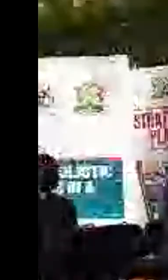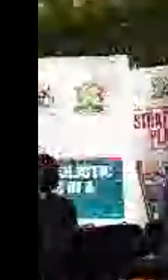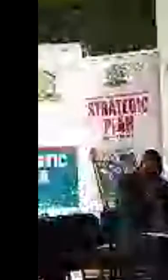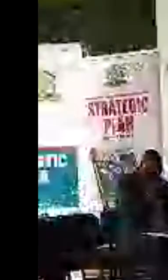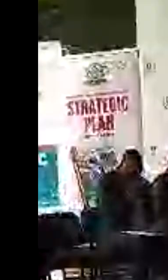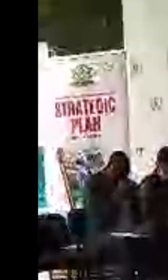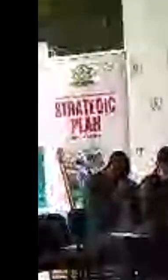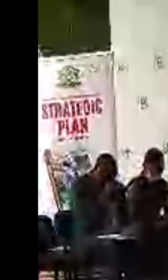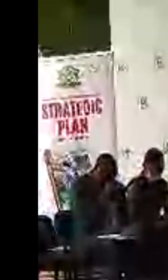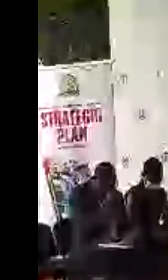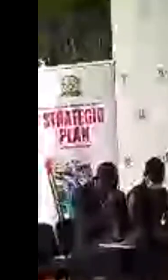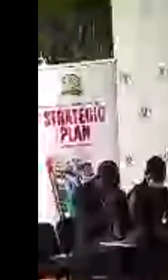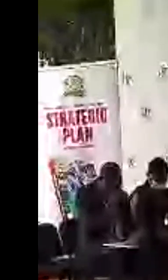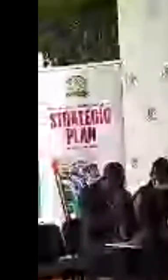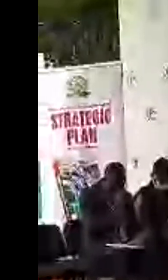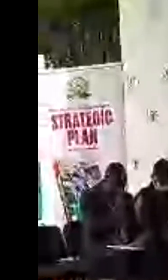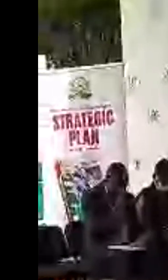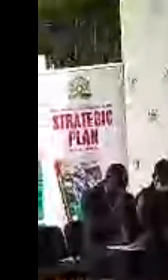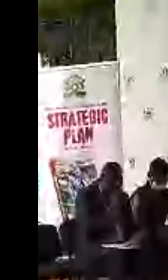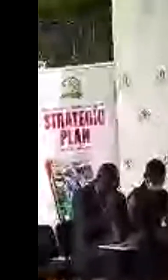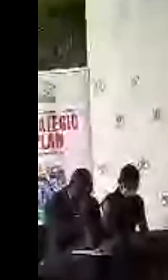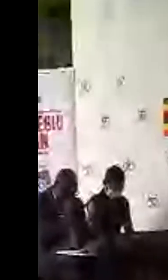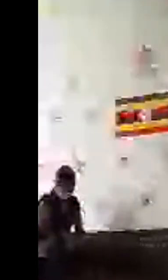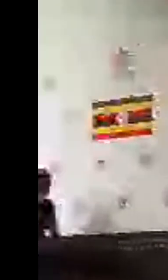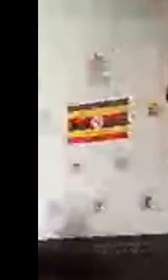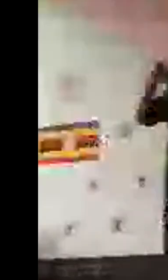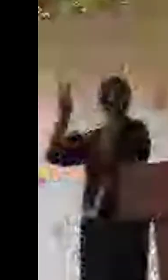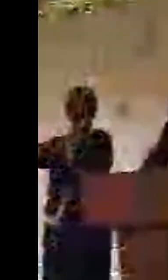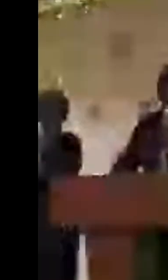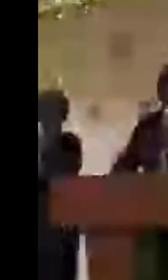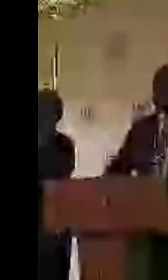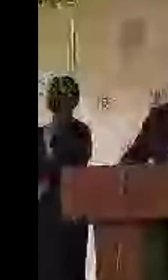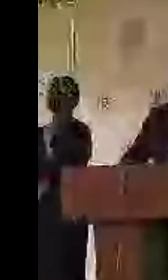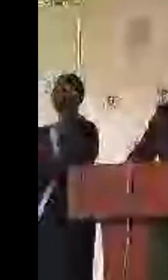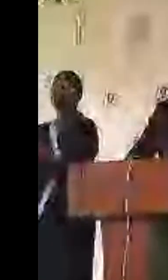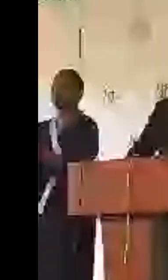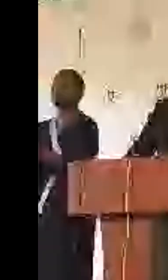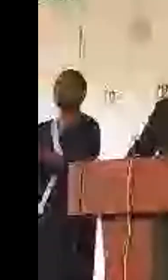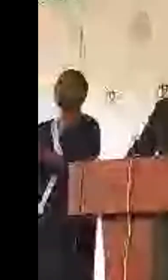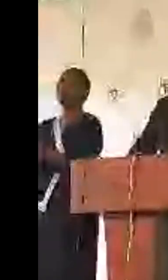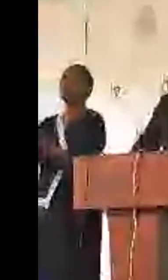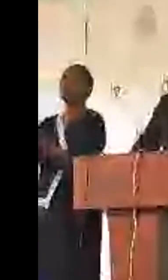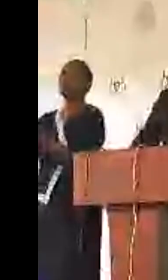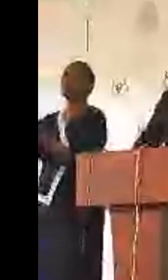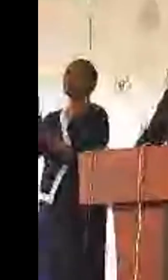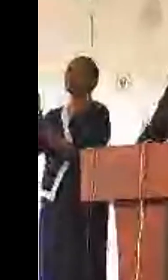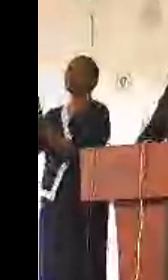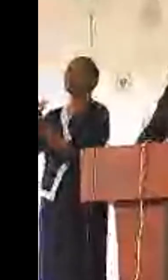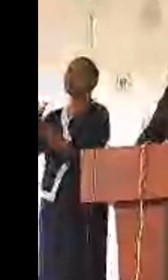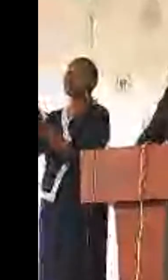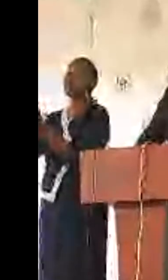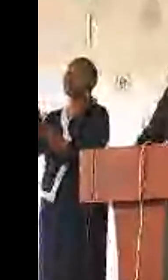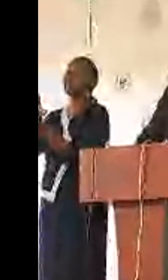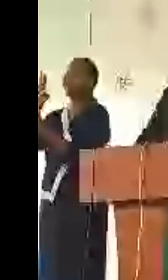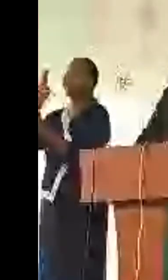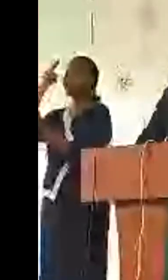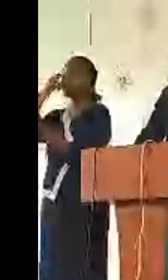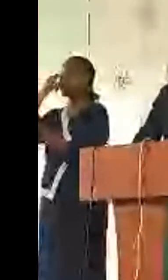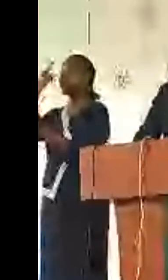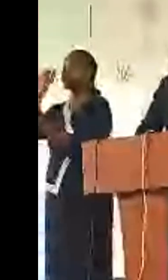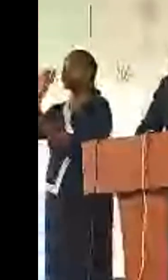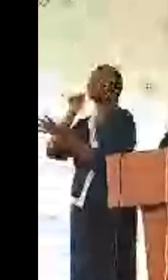of the candidates, the parents, and heads of centers to confirm the biodata of the